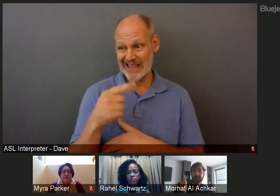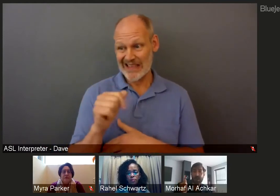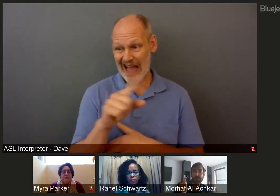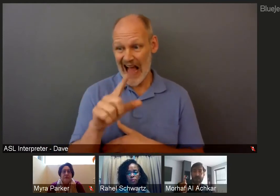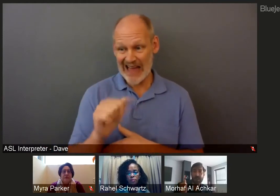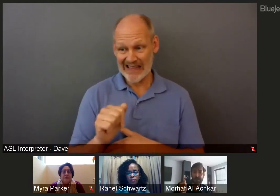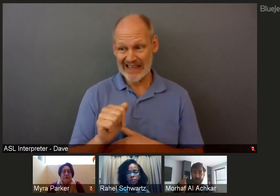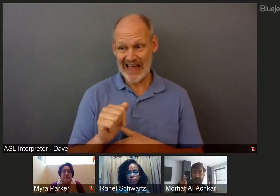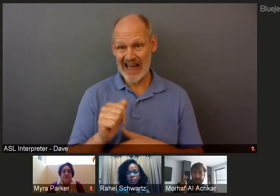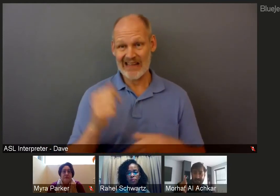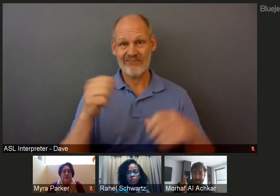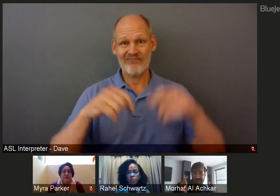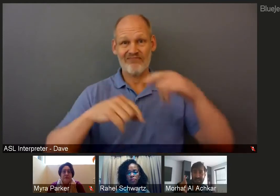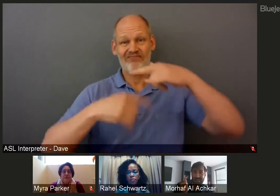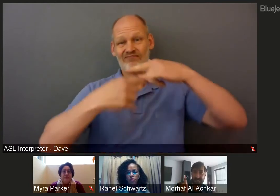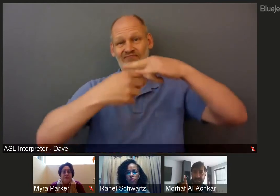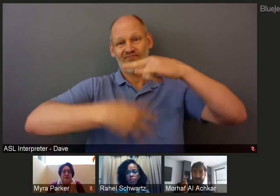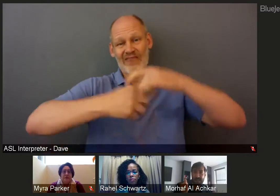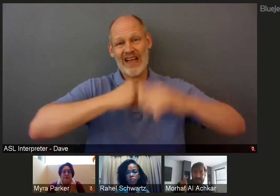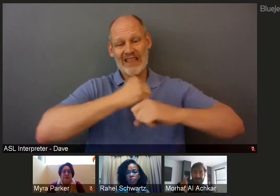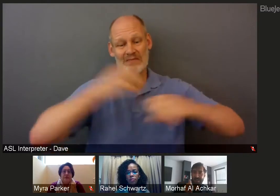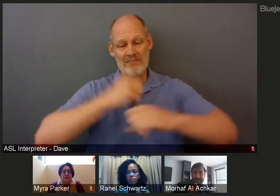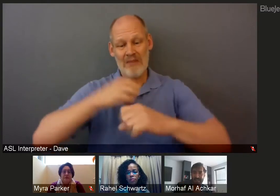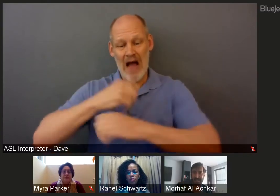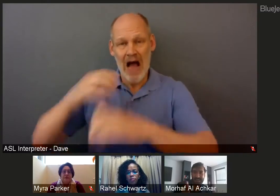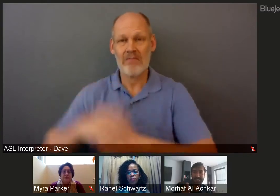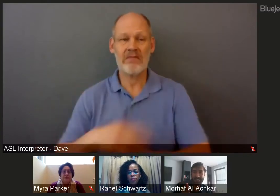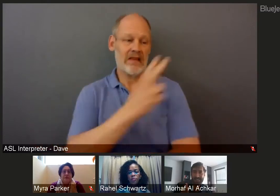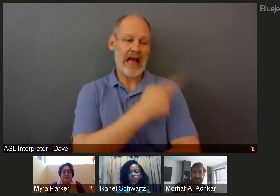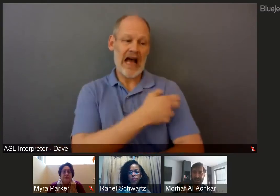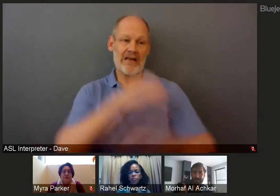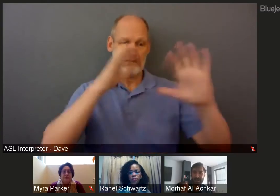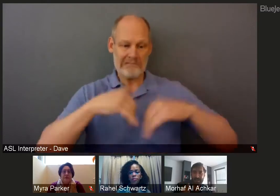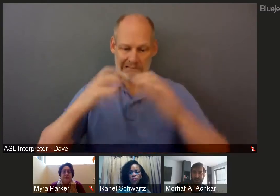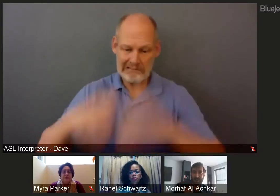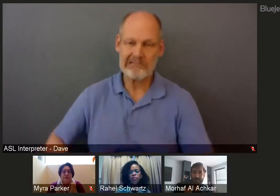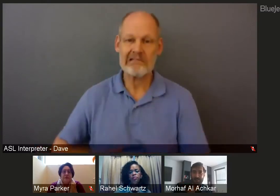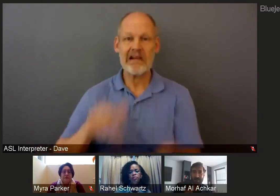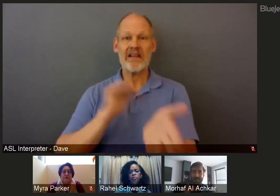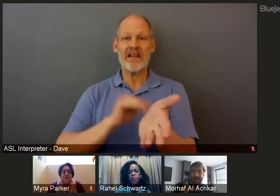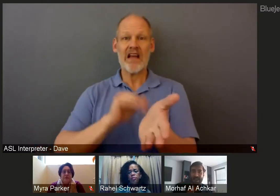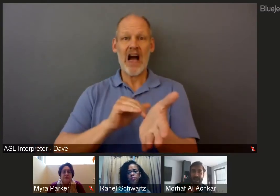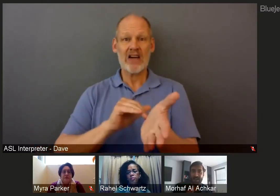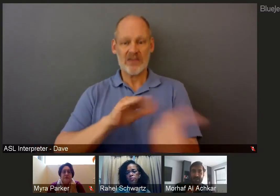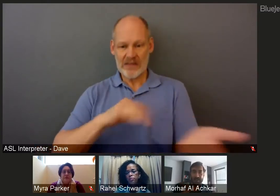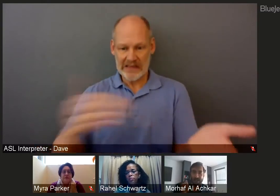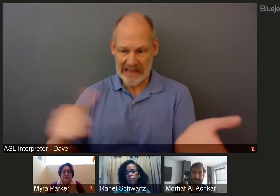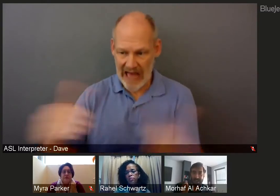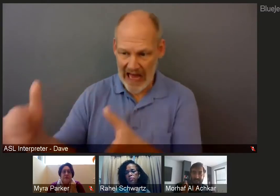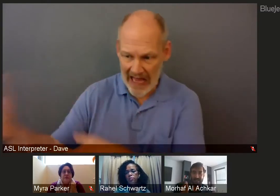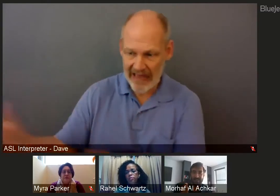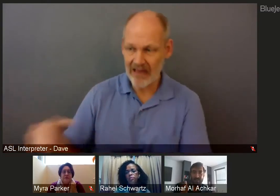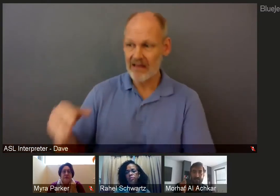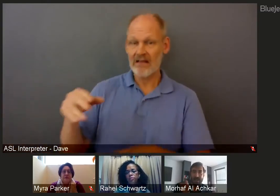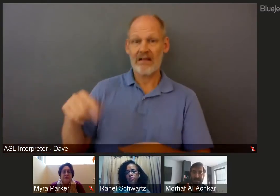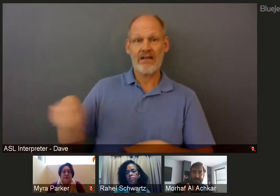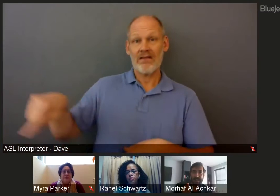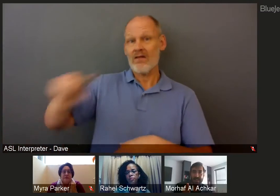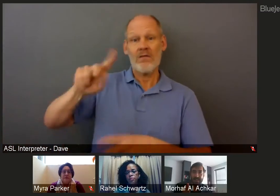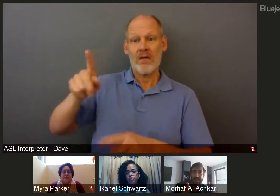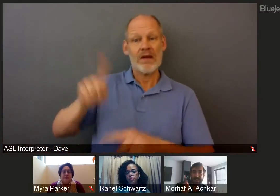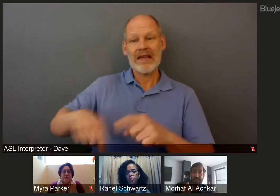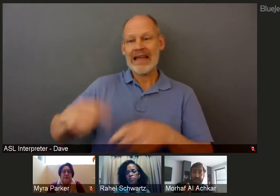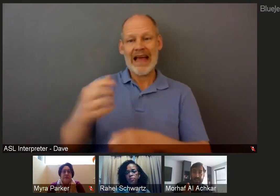are being bombed, the doctors are getting killed, they're not getting access to the treatment that I have, they're not getting access to the